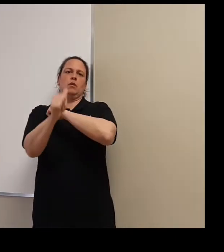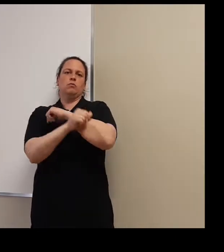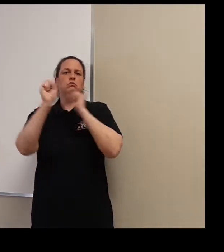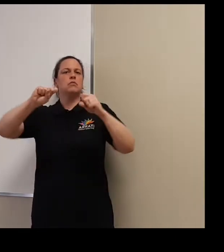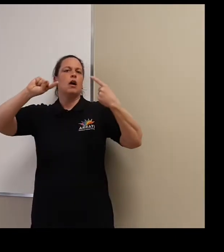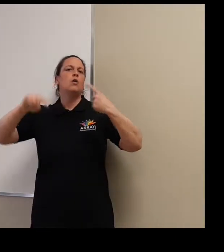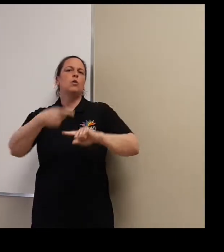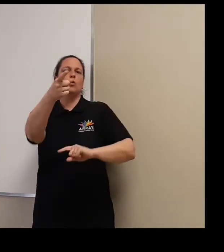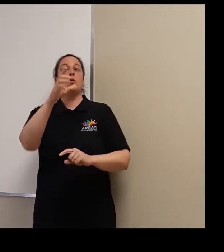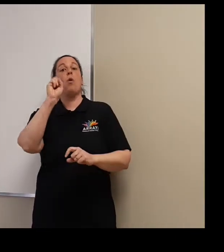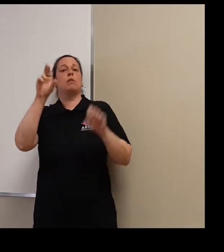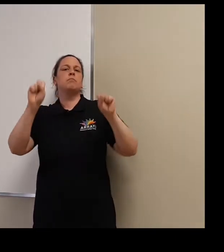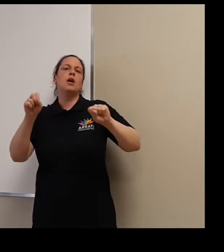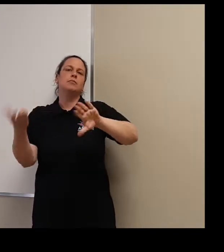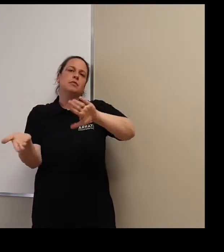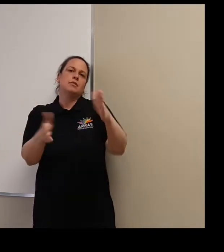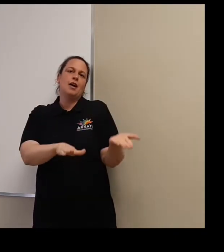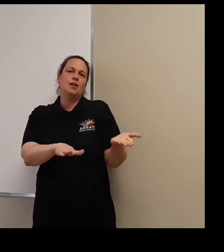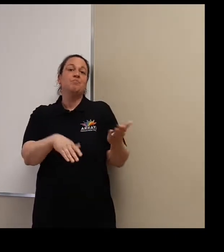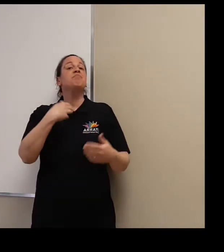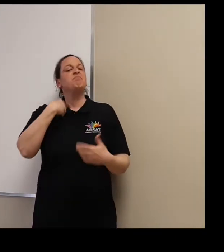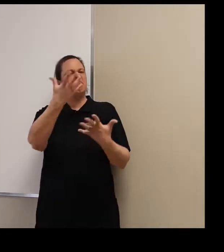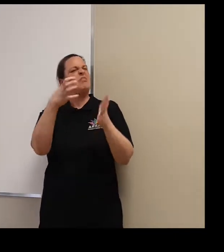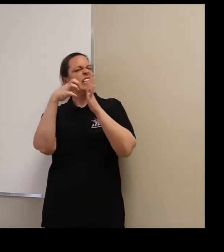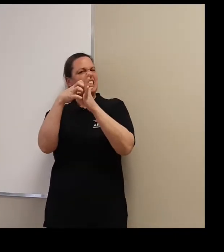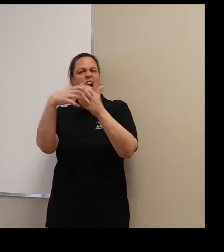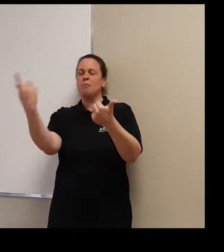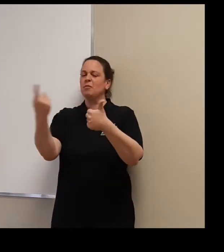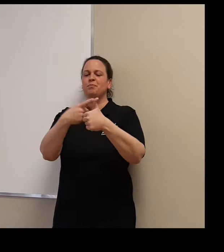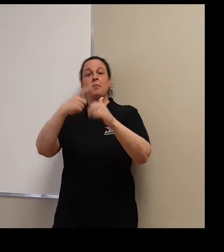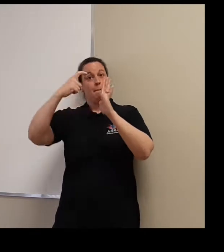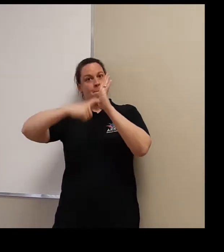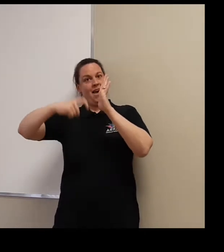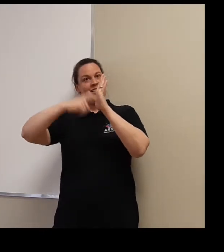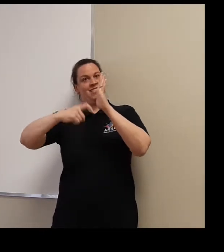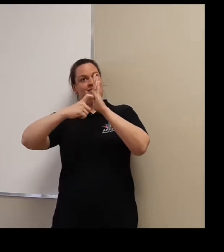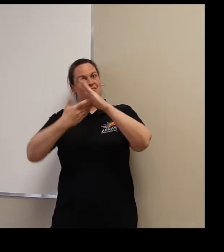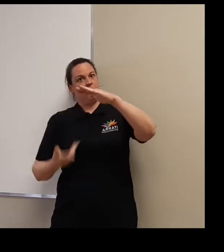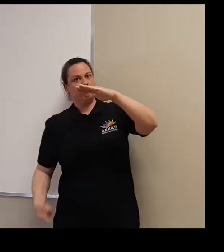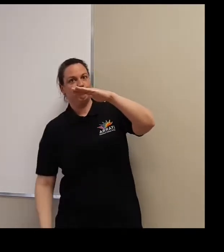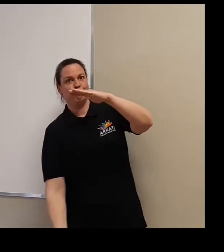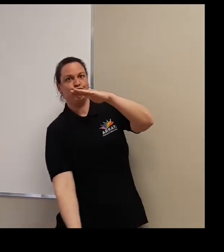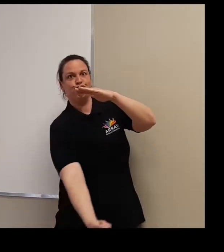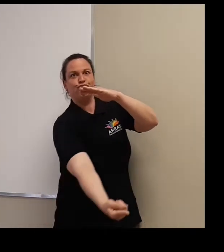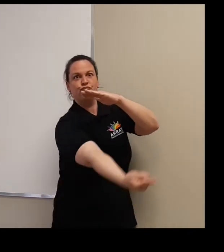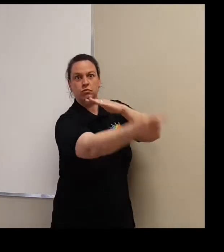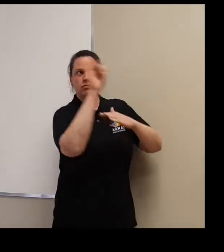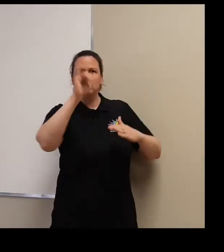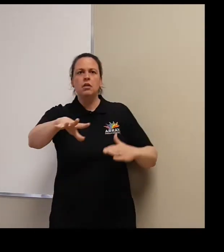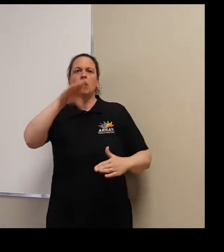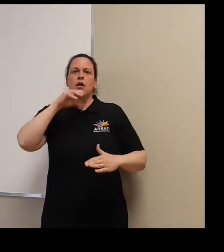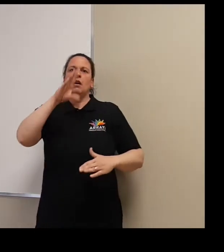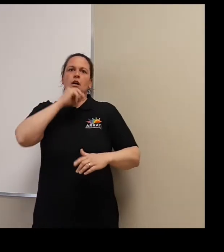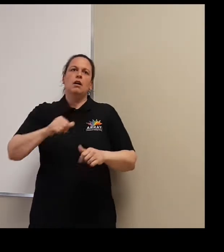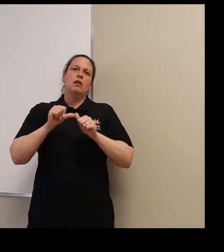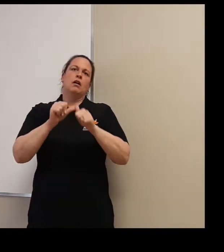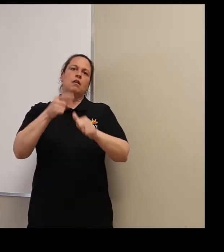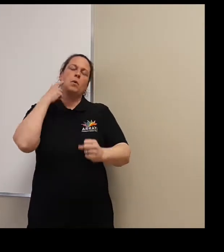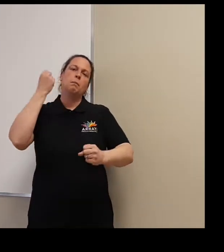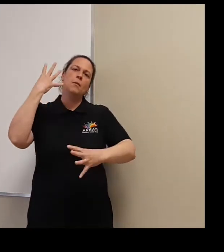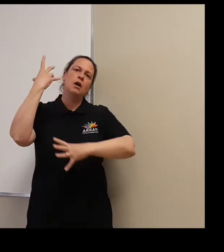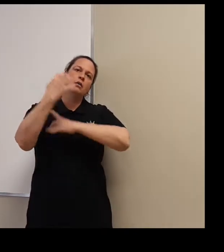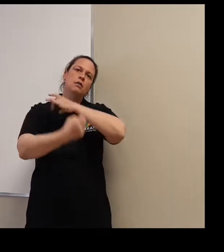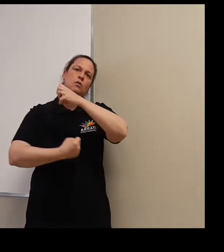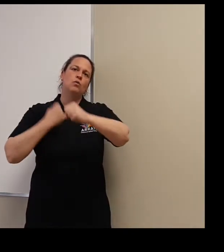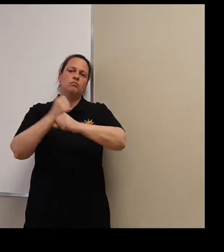very serious. It can really hurt you or you could die. An example, in mining, if you were to work in a mine, you would